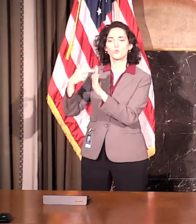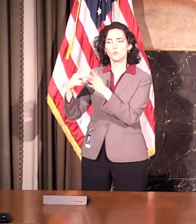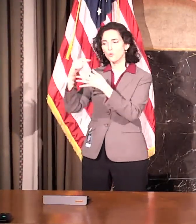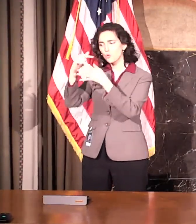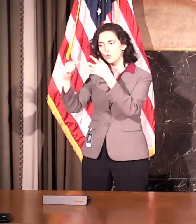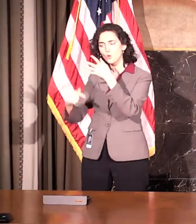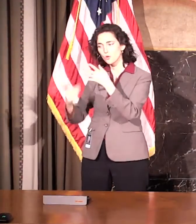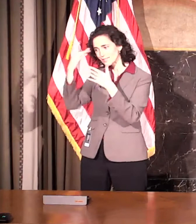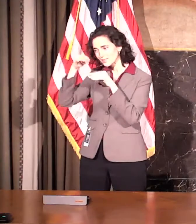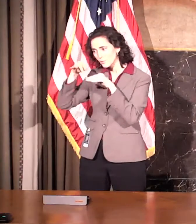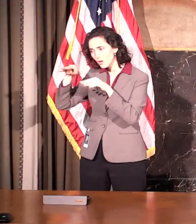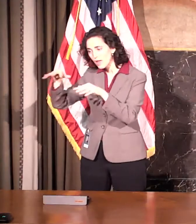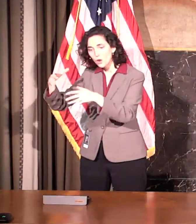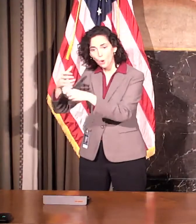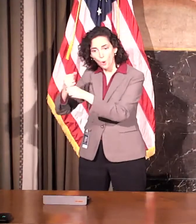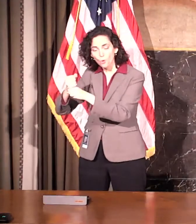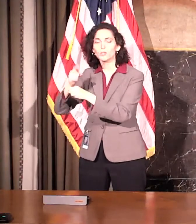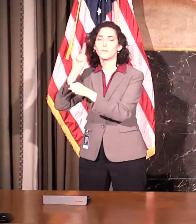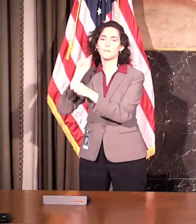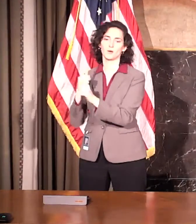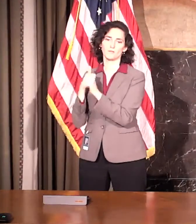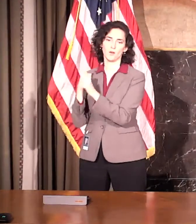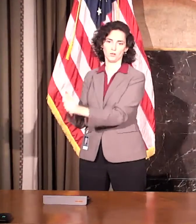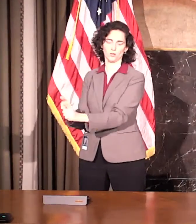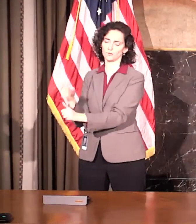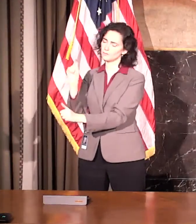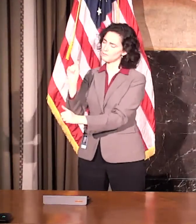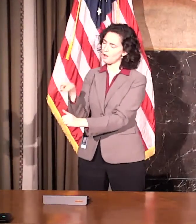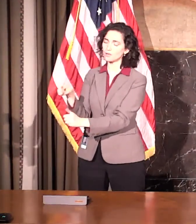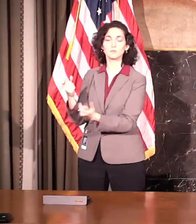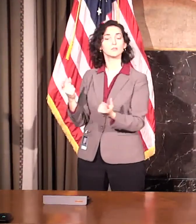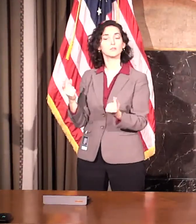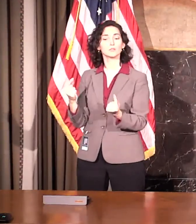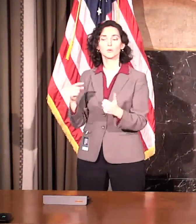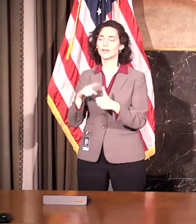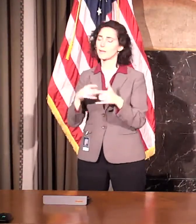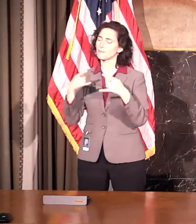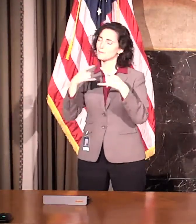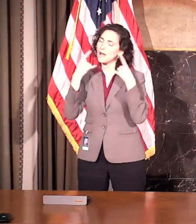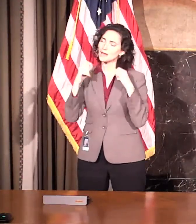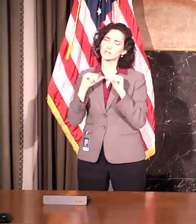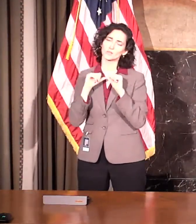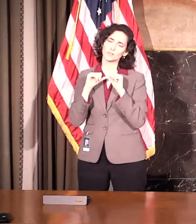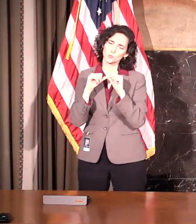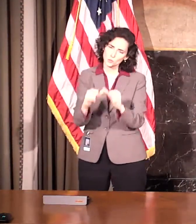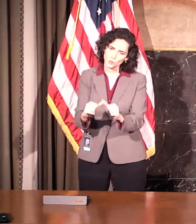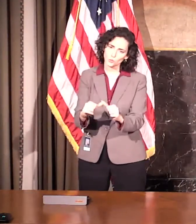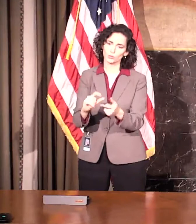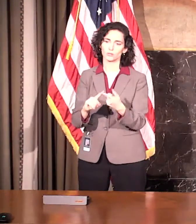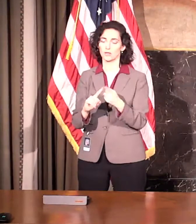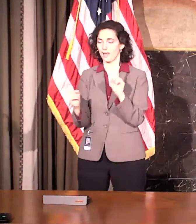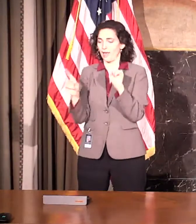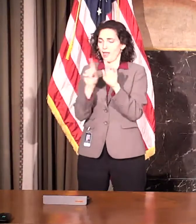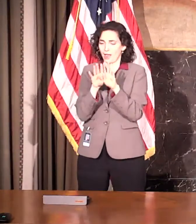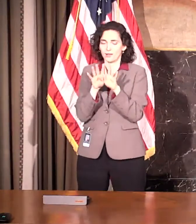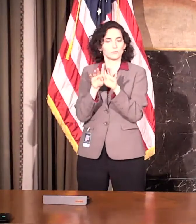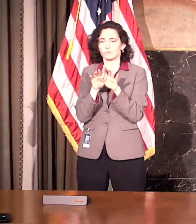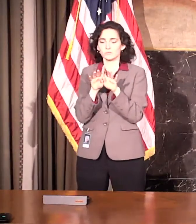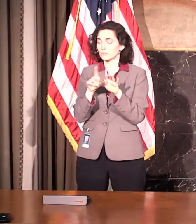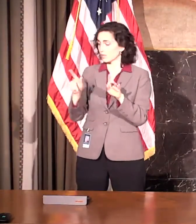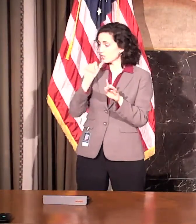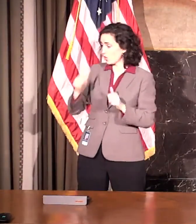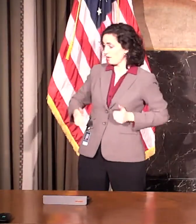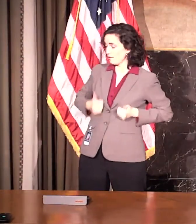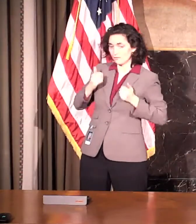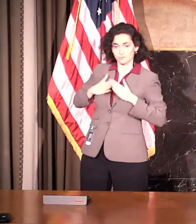prevent the spread of COVID-19. That means continuing to mask up, Stay physically distant from those who don't